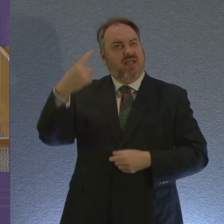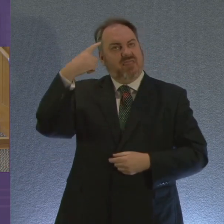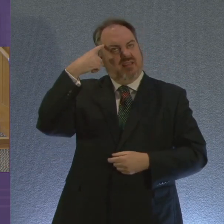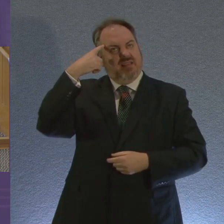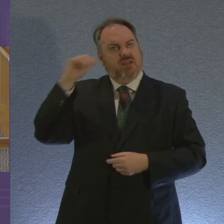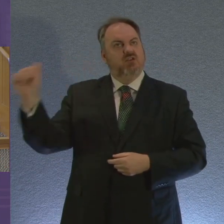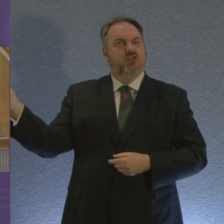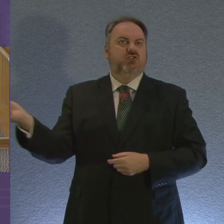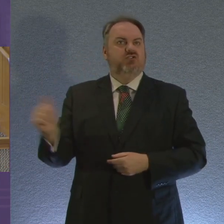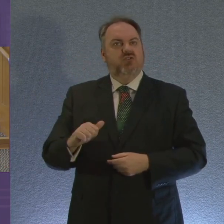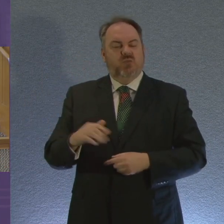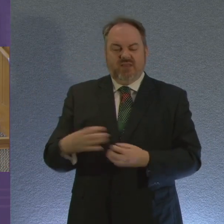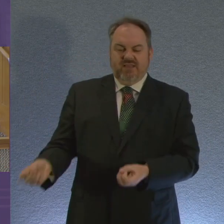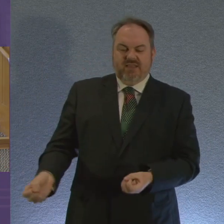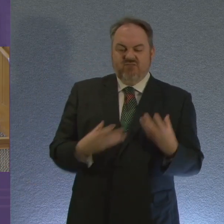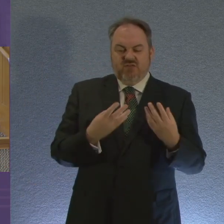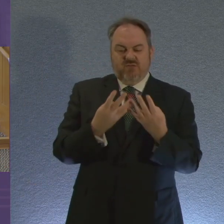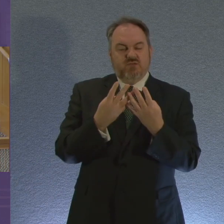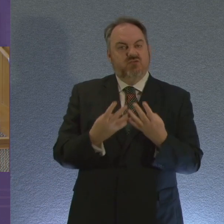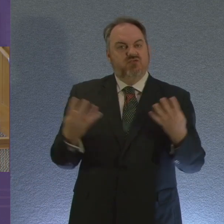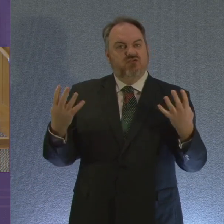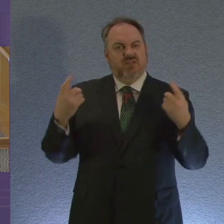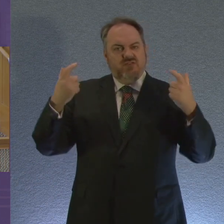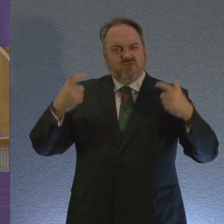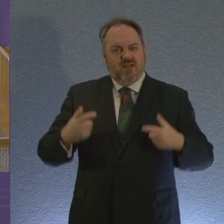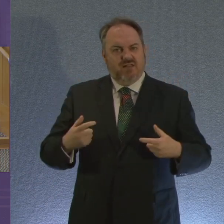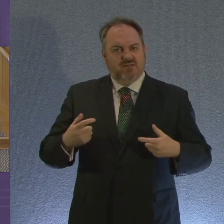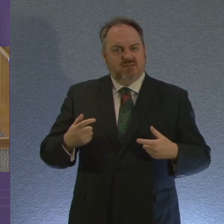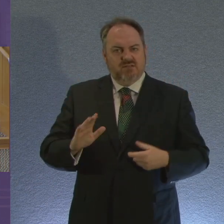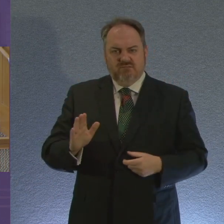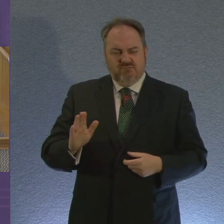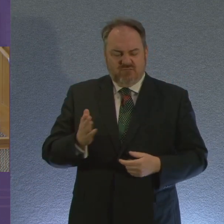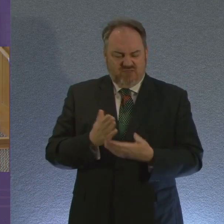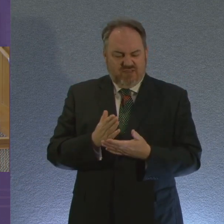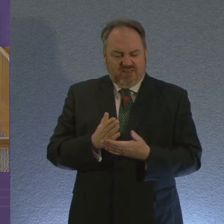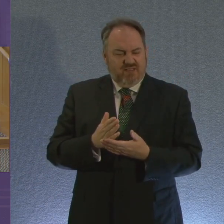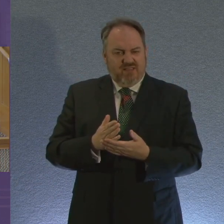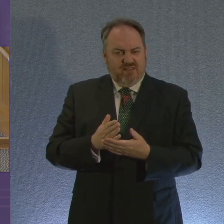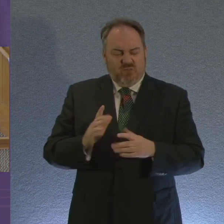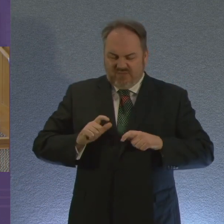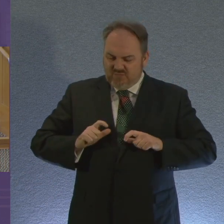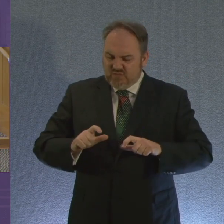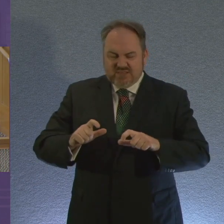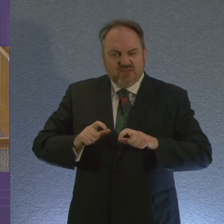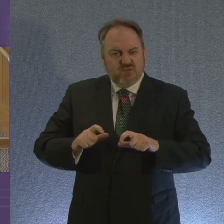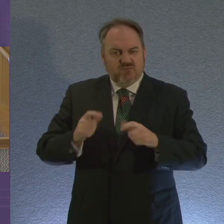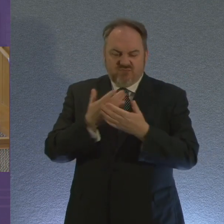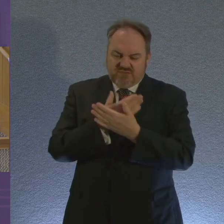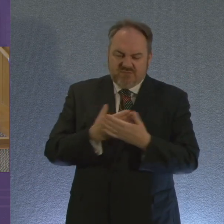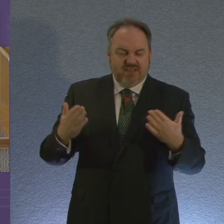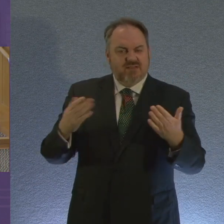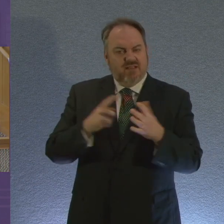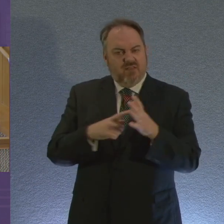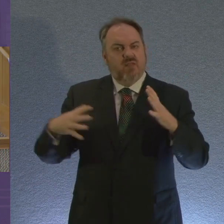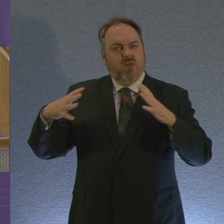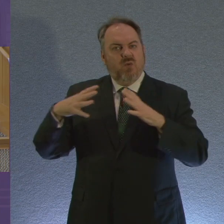with a global pandemic. The Lord Chancellor is not contemplating this in England and